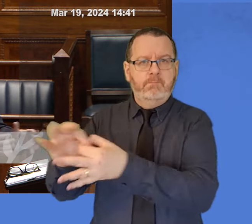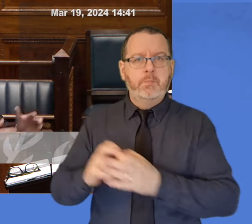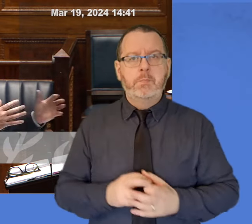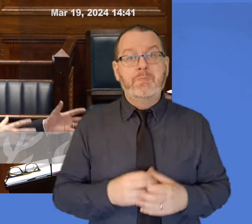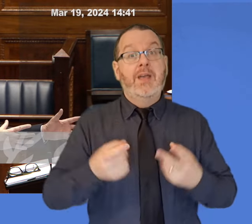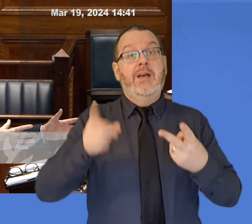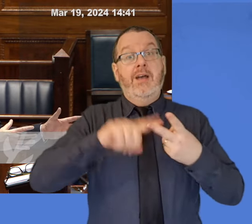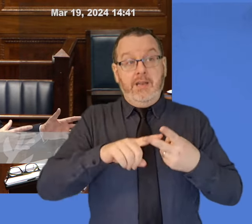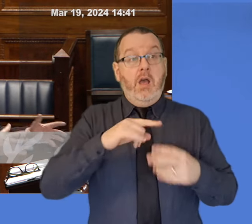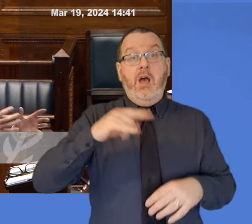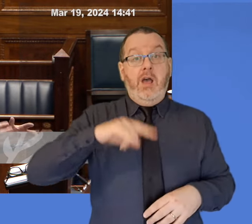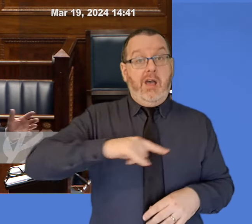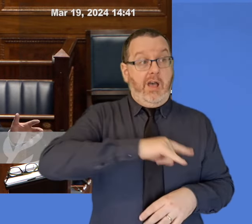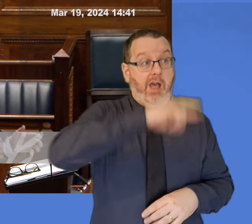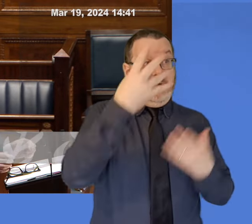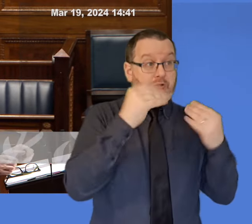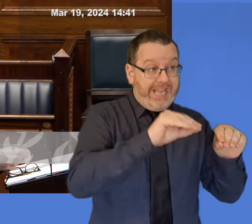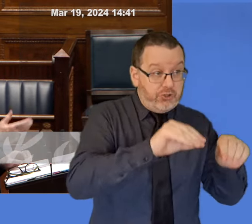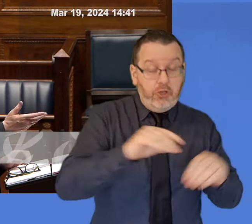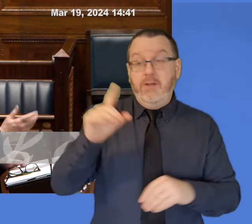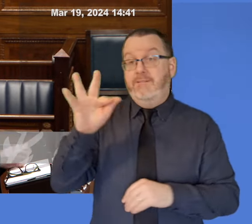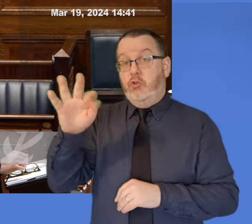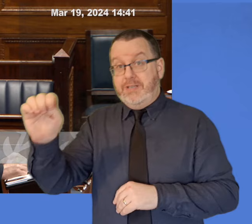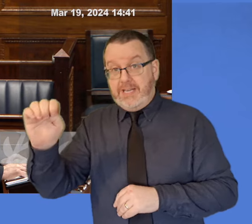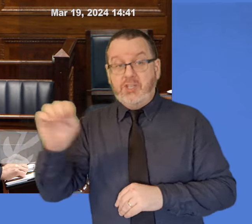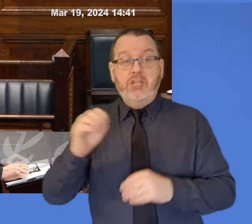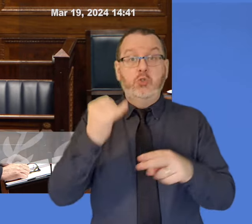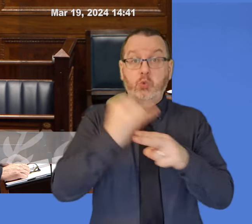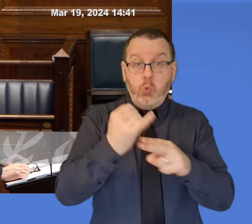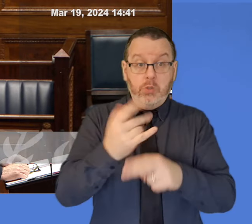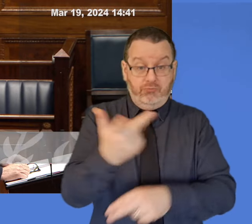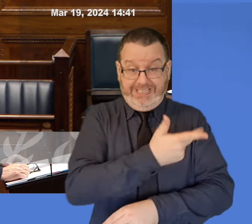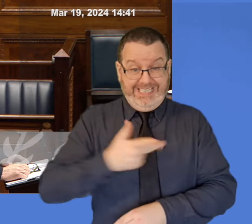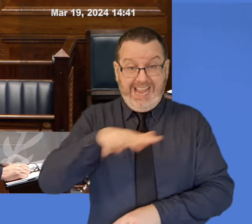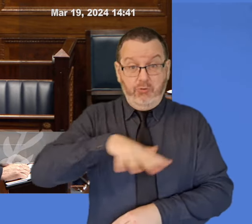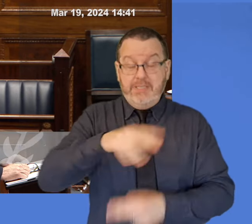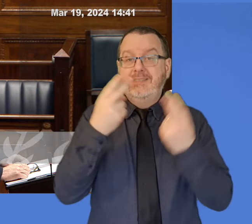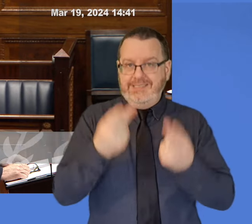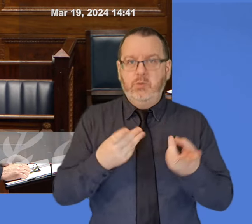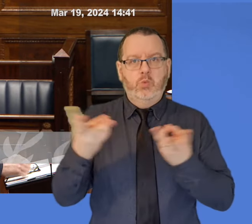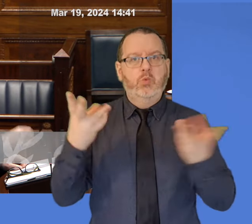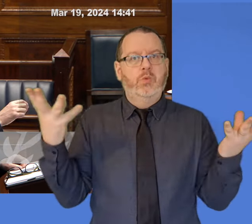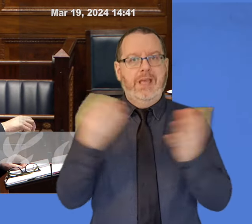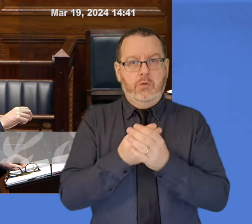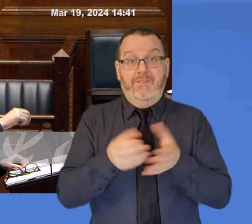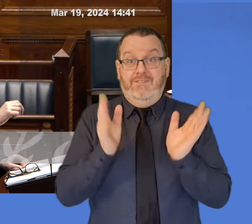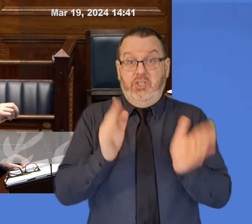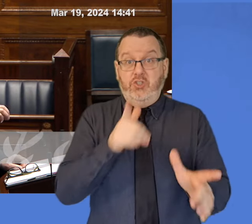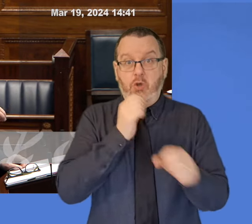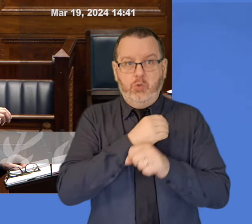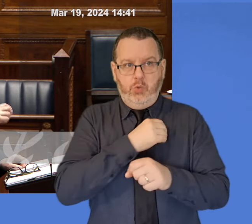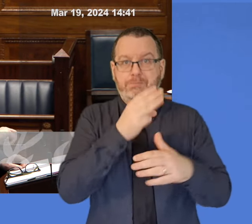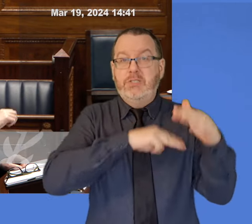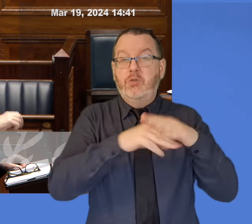education sector and the education sector. So I see that work, and I've already had conversations with the Education Minister in relation that we need to make sure that there's a